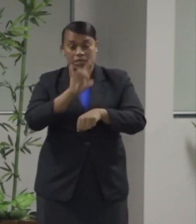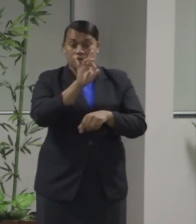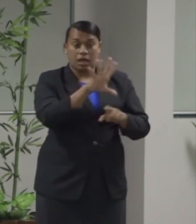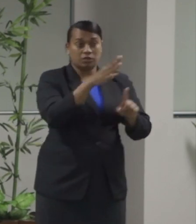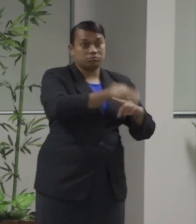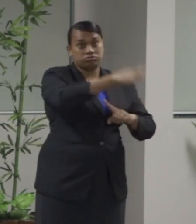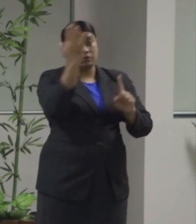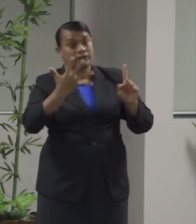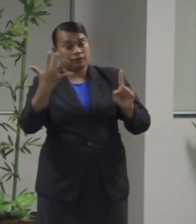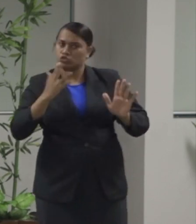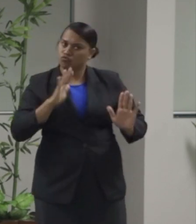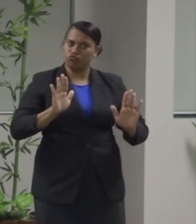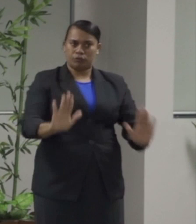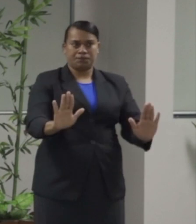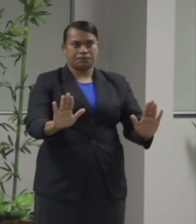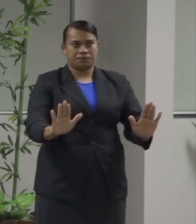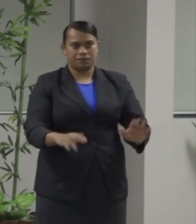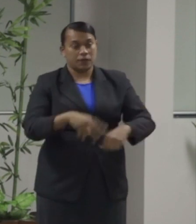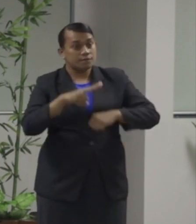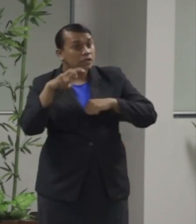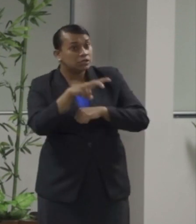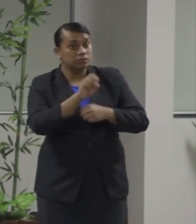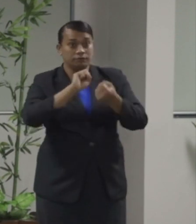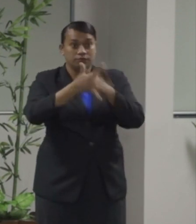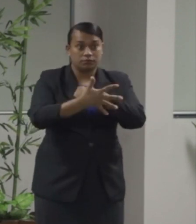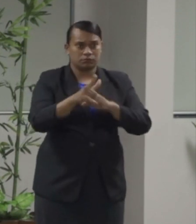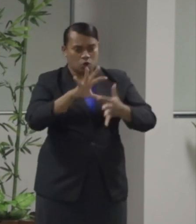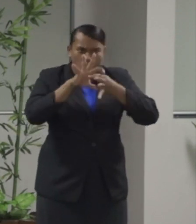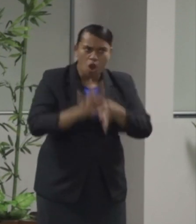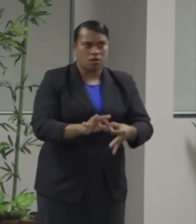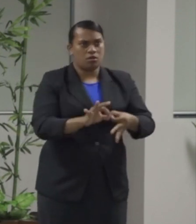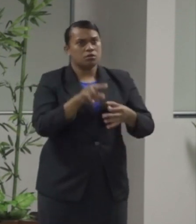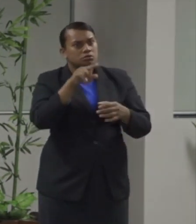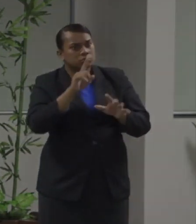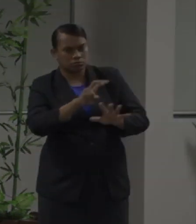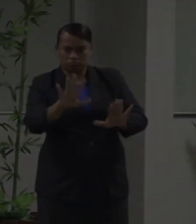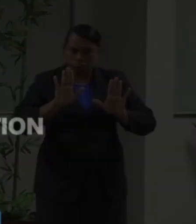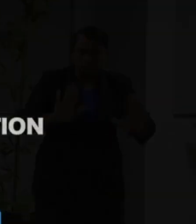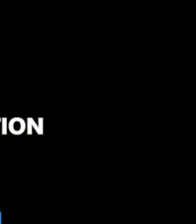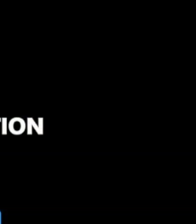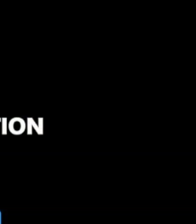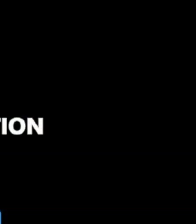down. Let's lock down this virus. Let's win this war together.